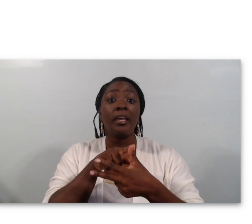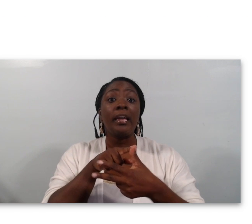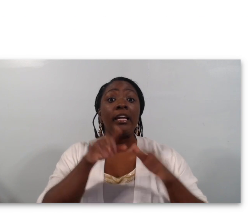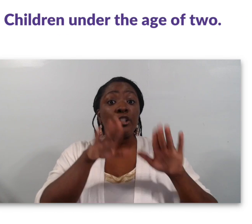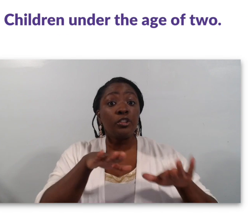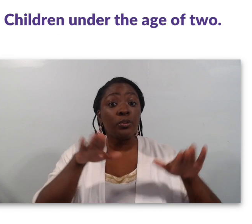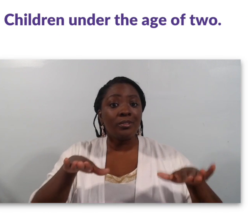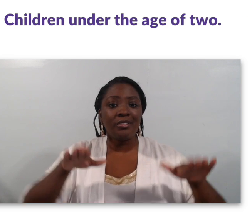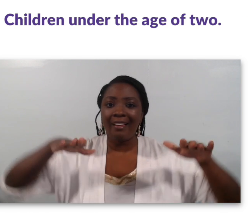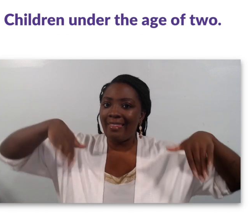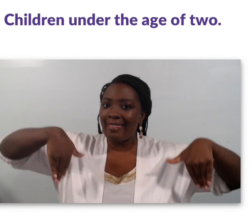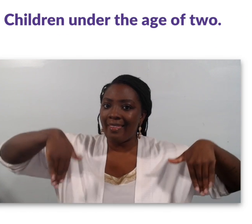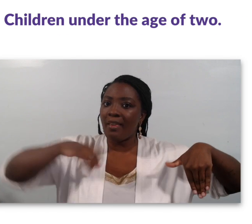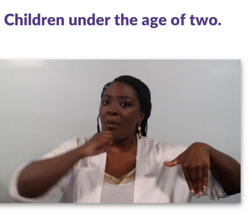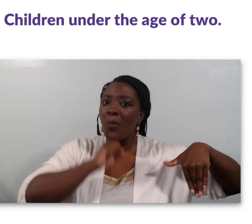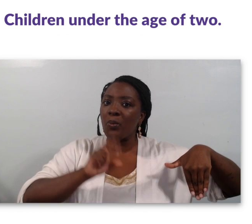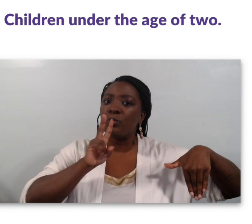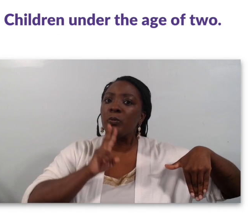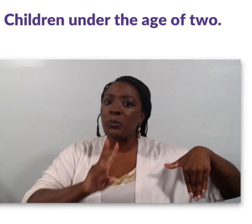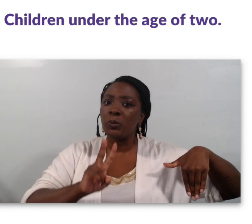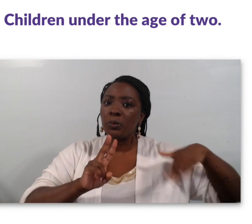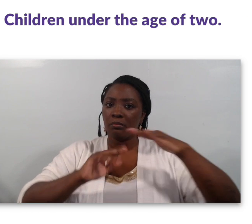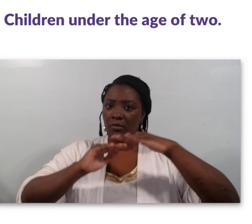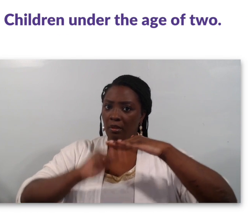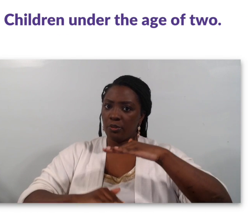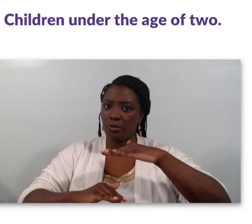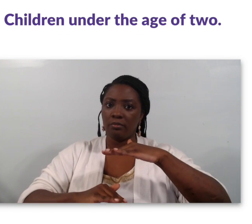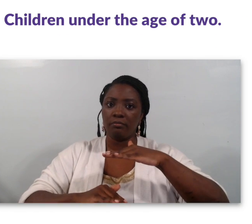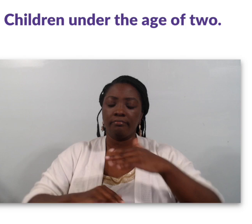1. Children under the age of 2.